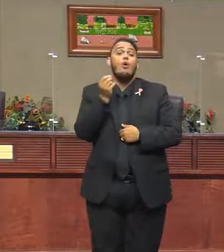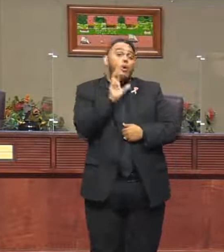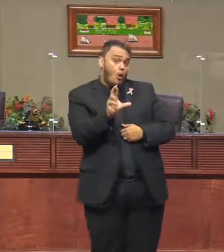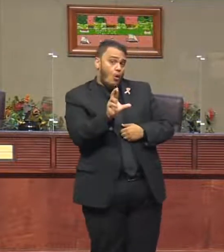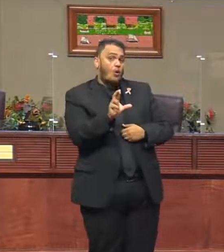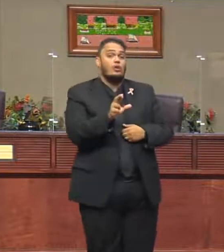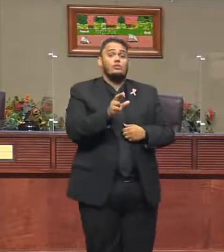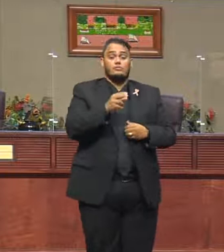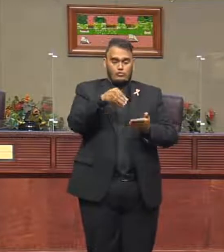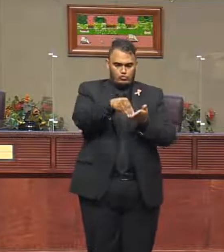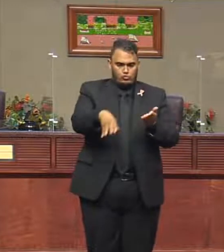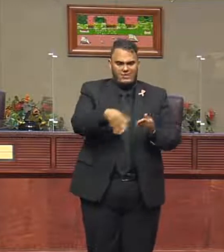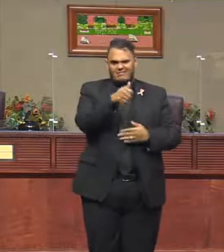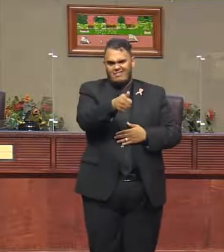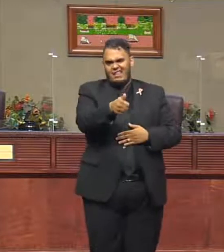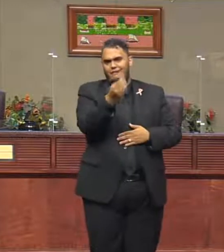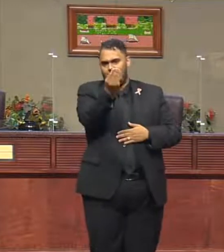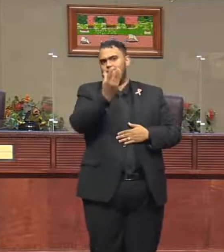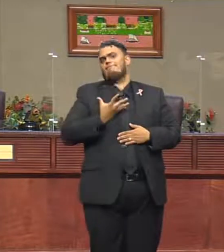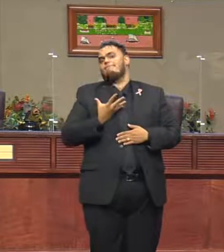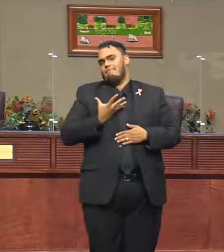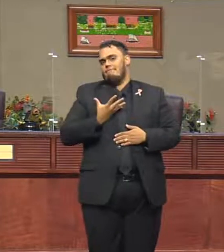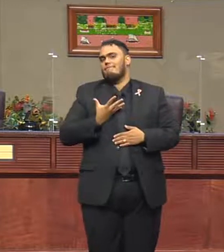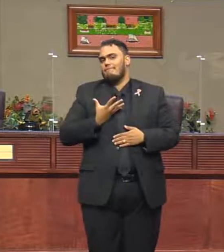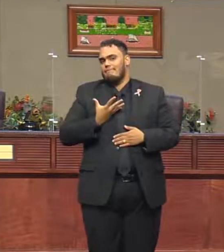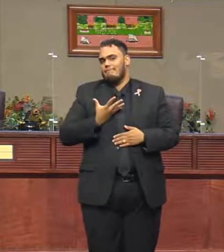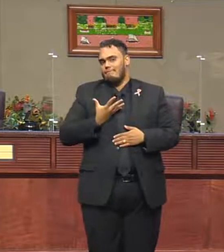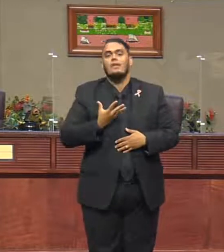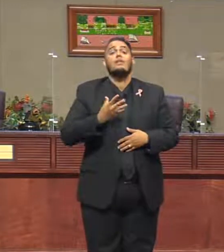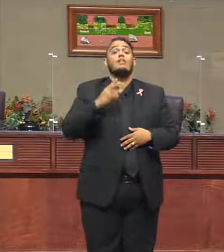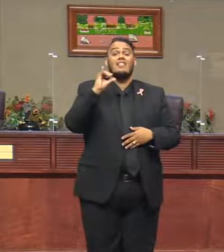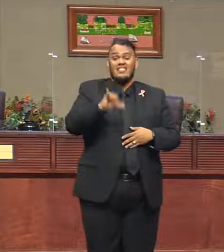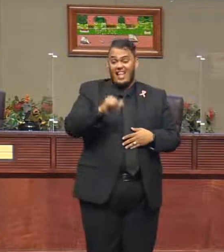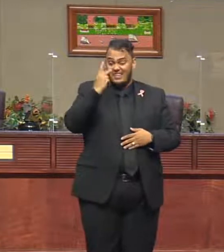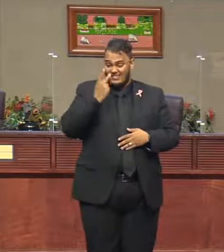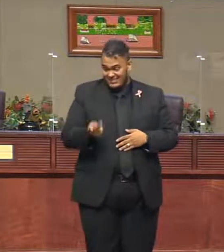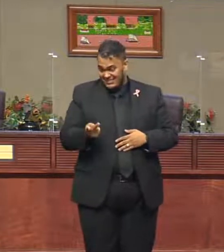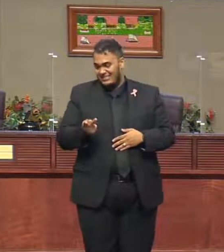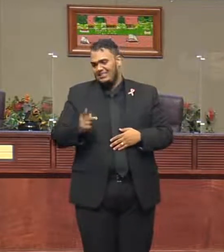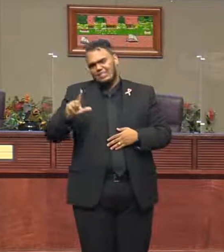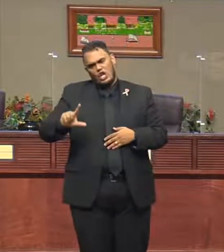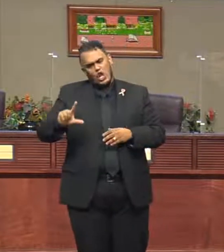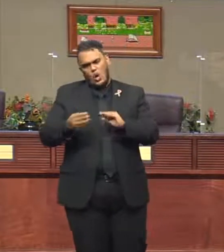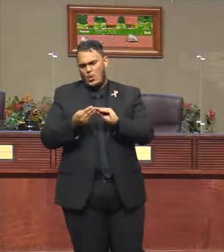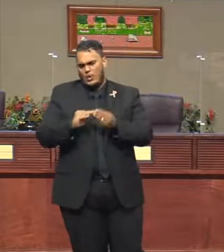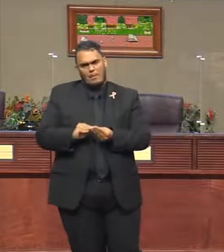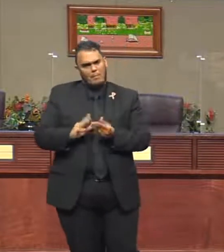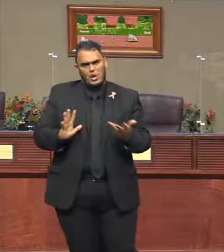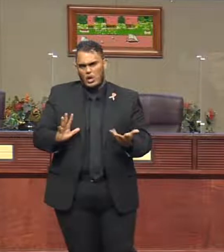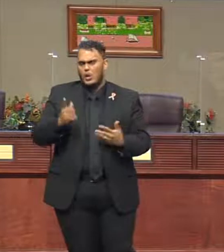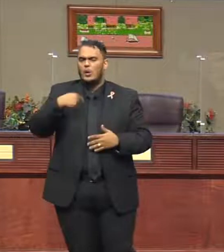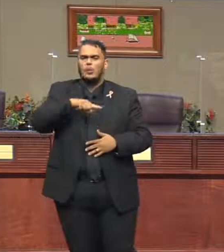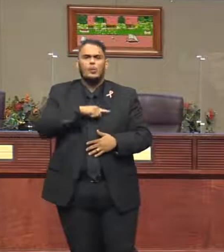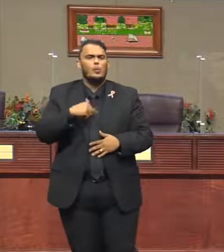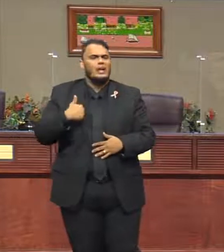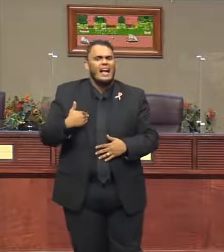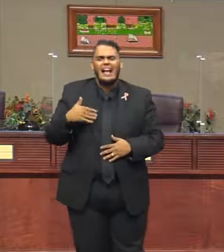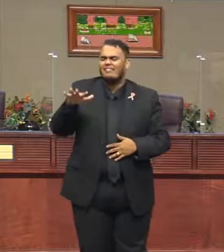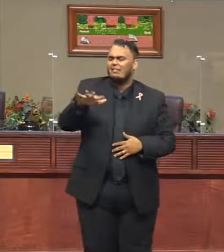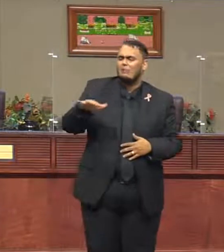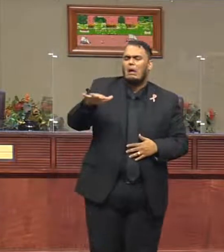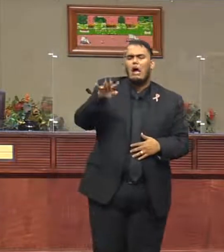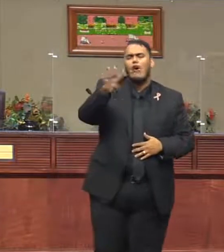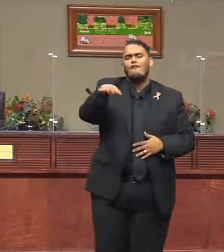them. So they've either sent them to us or not. So seeing a very low number of cases, we're about 44